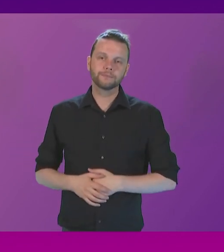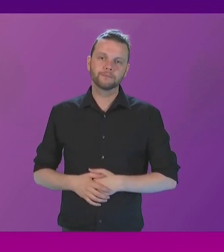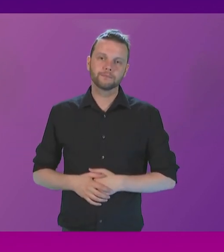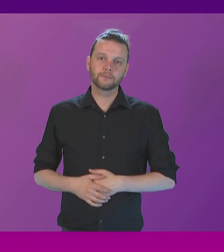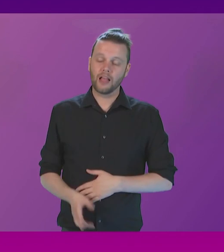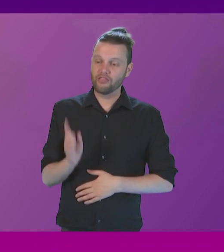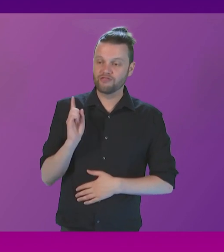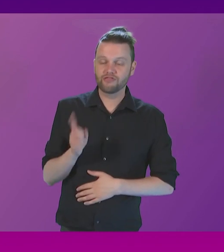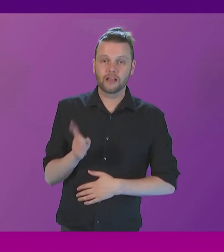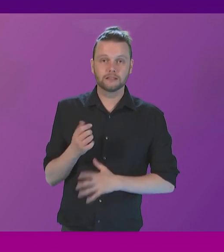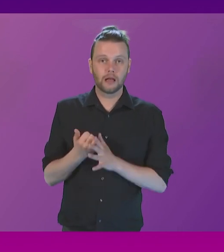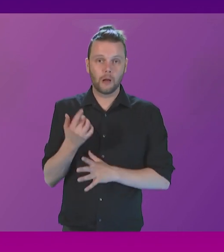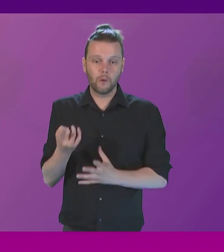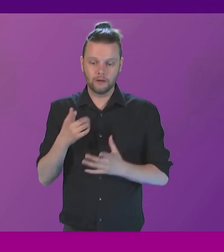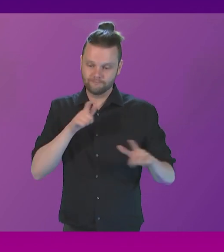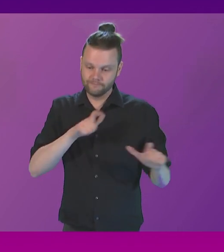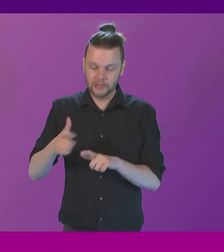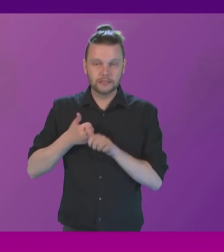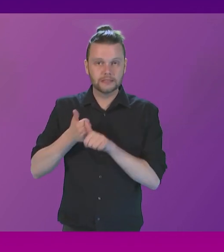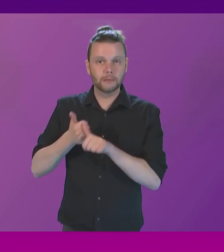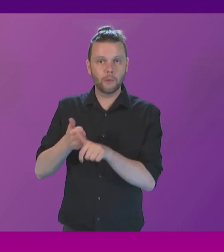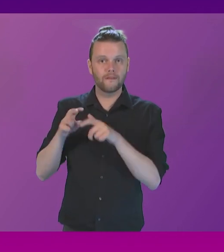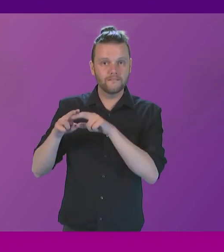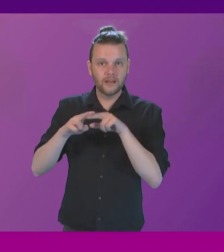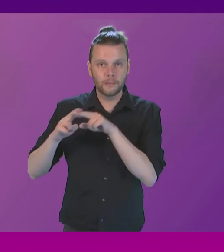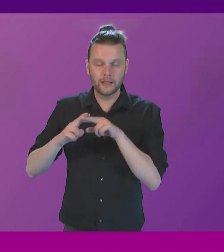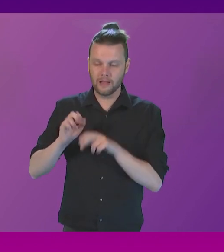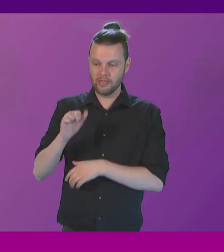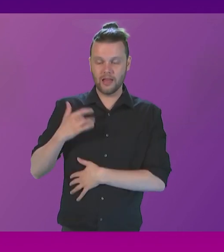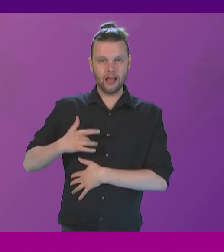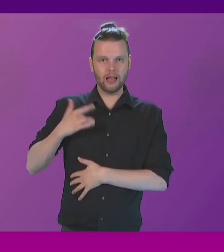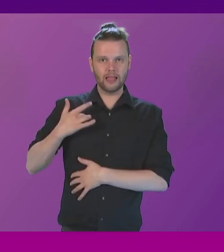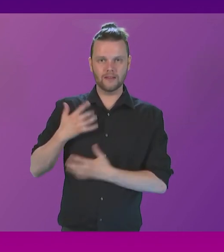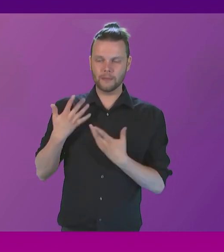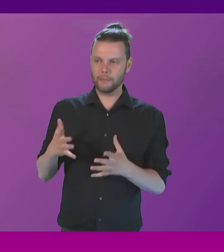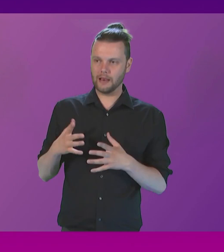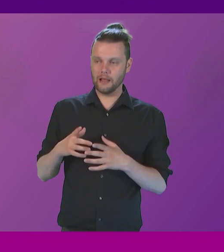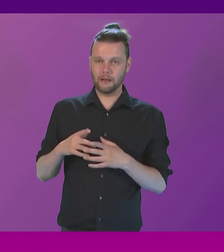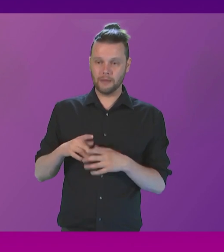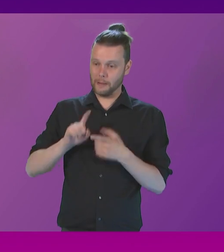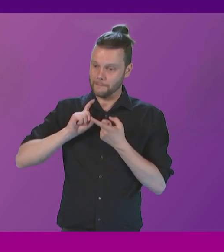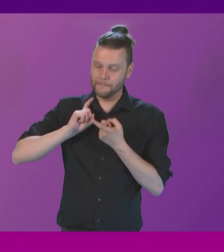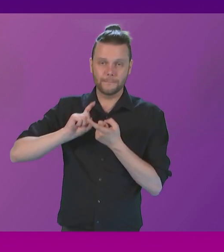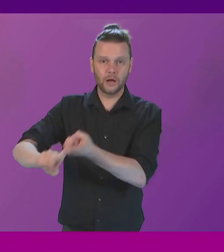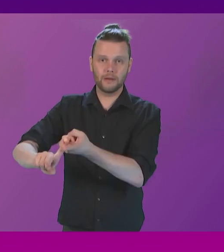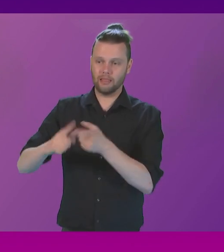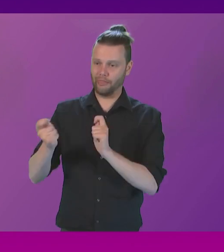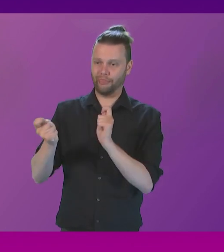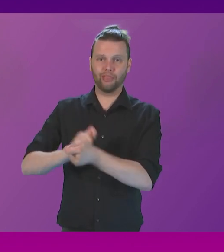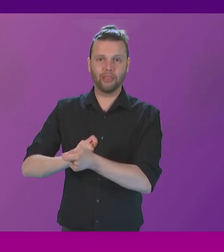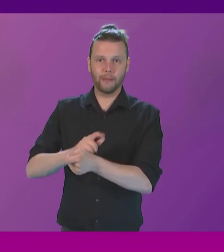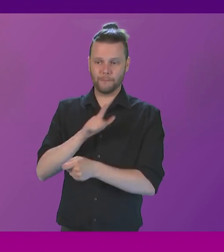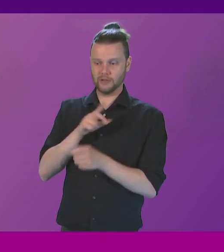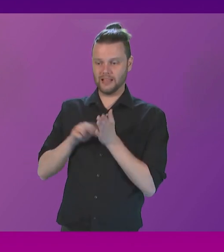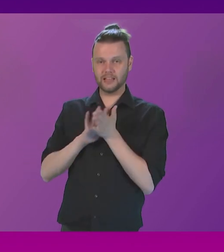This is how we can continue to support the families whose lives have been permanently altered by